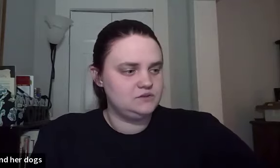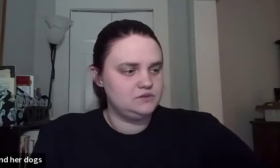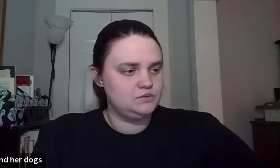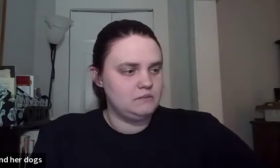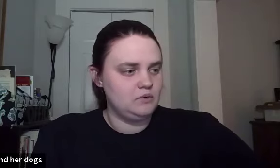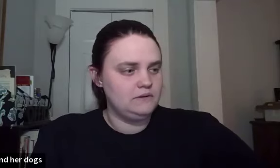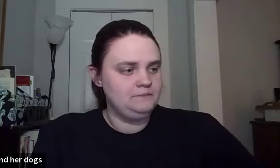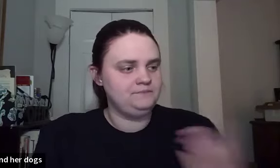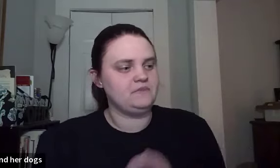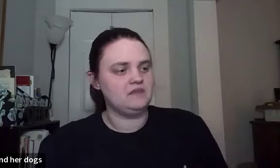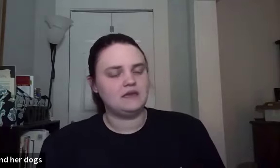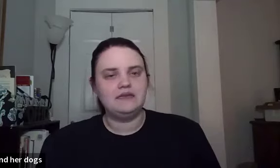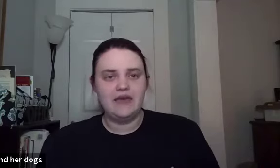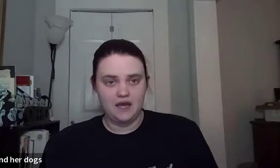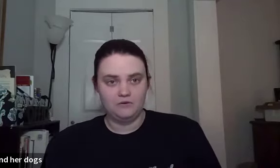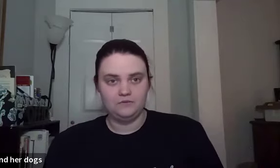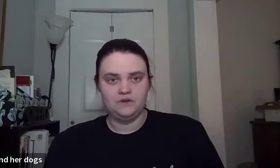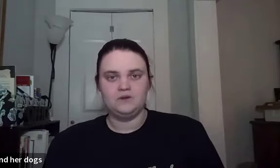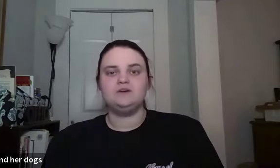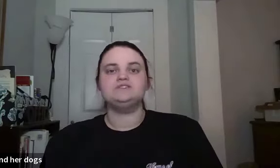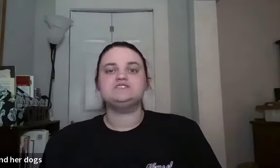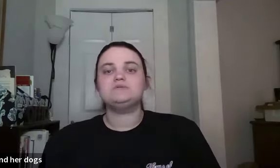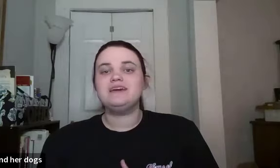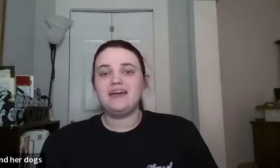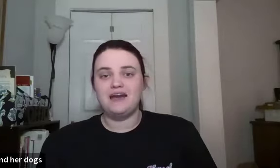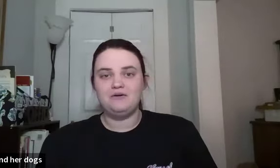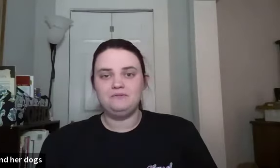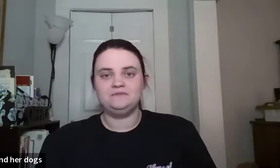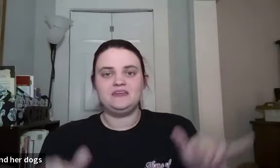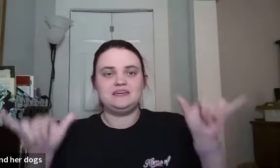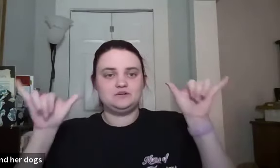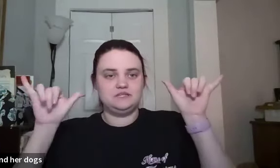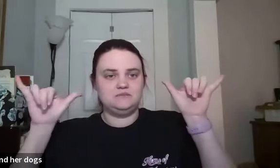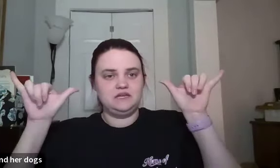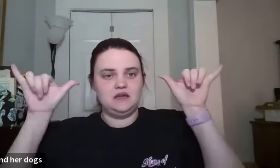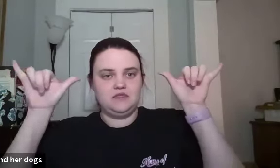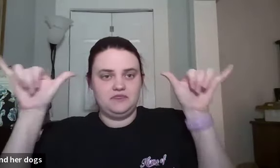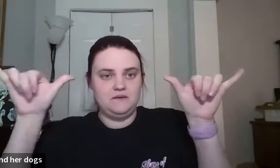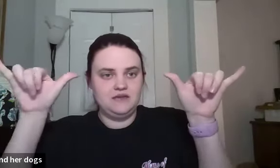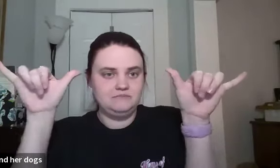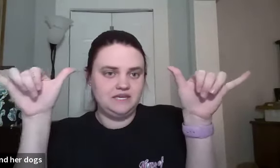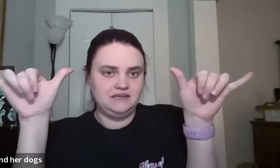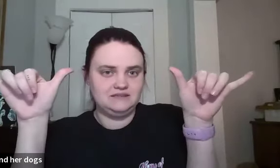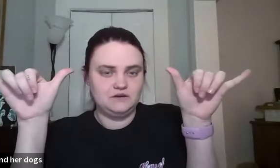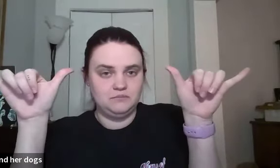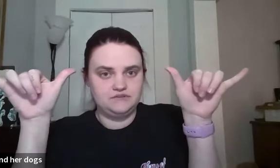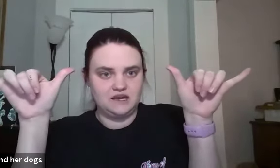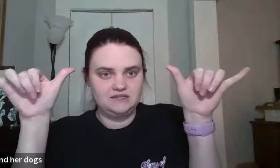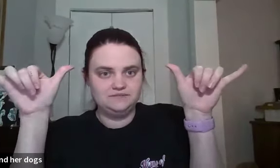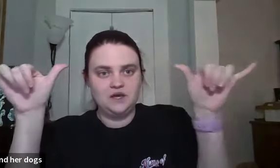do one more. Cow. So cow is going to be thumb and pinkies on both sides.